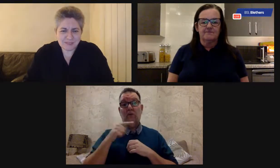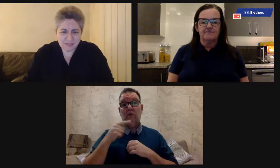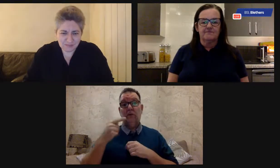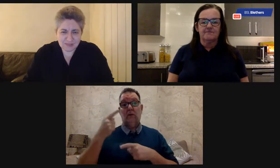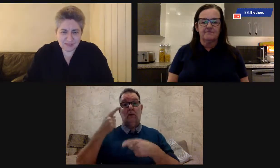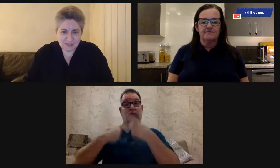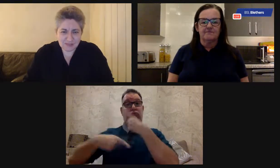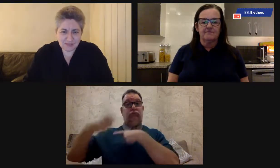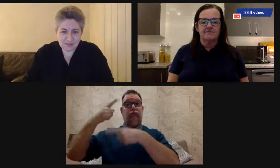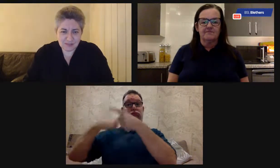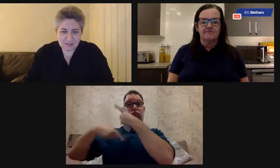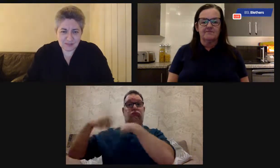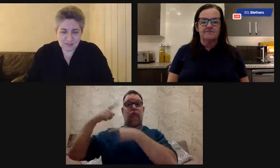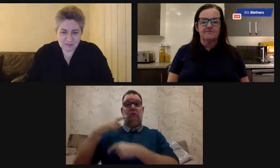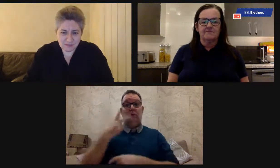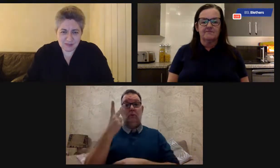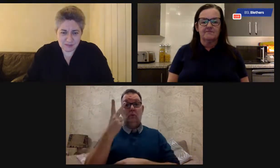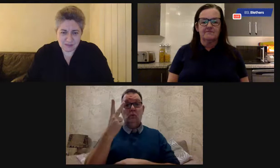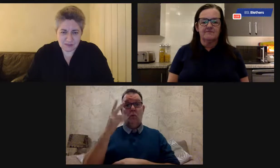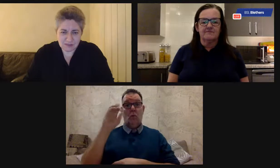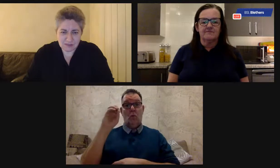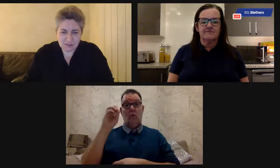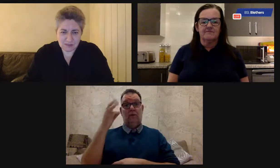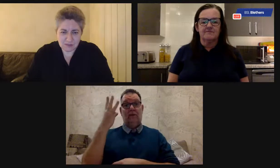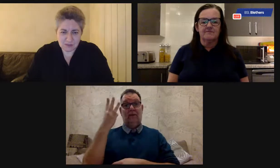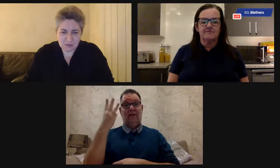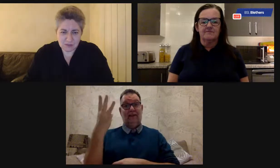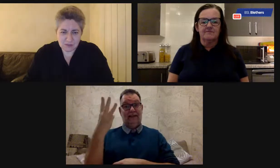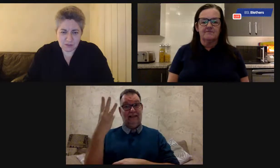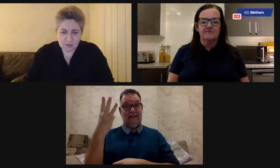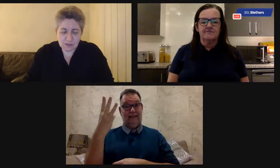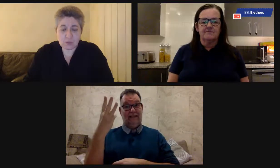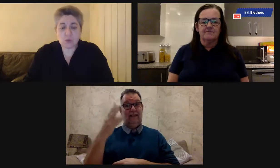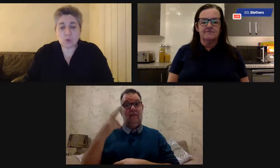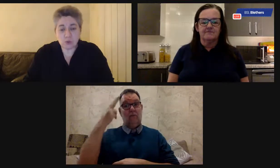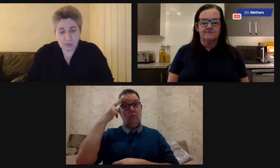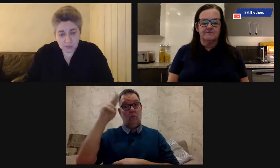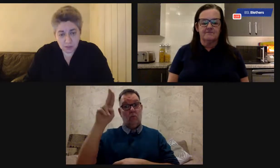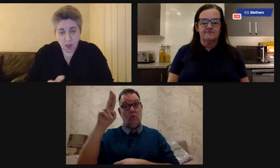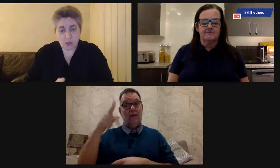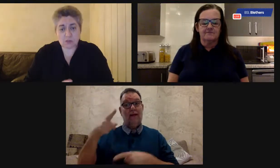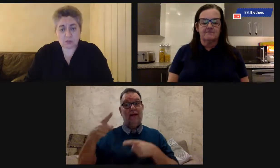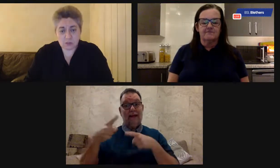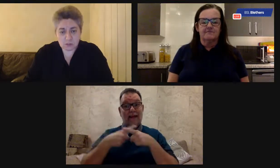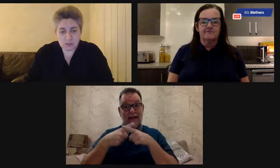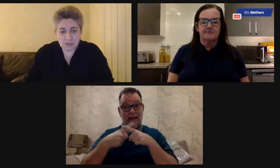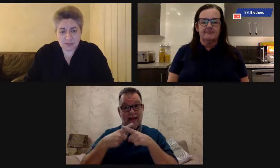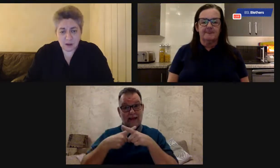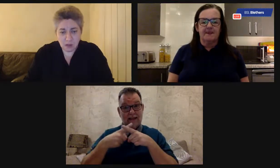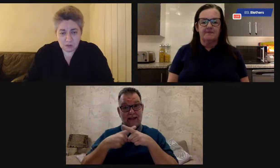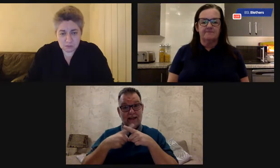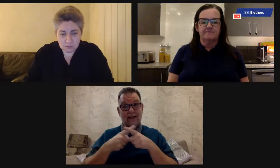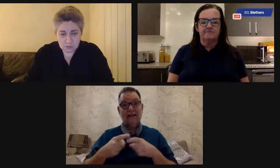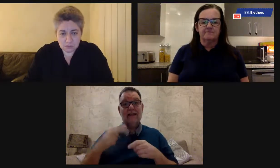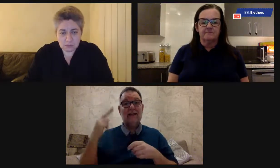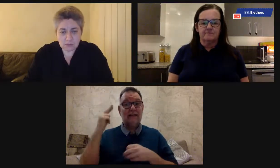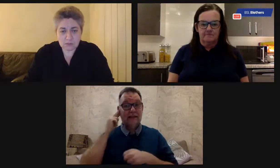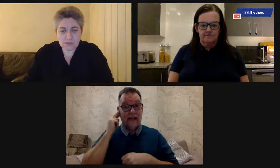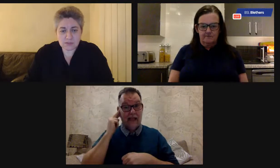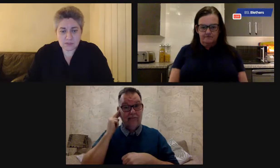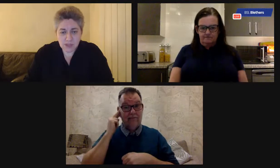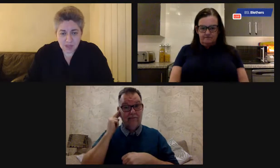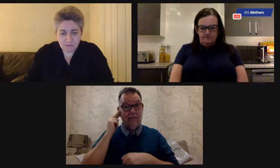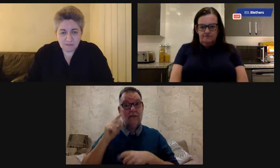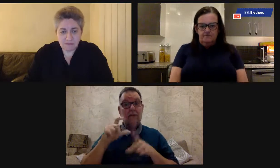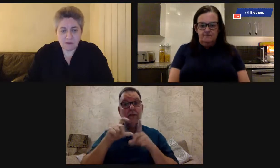Absolutely. Well, it's first started in 2003, and at that time it was